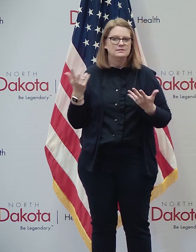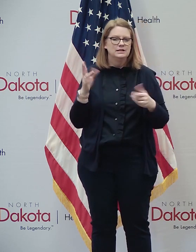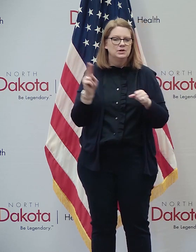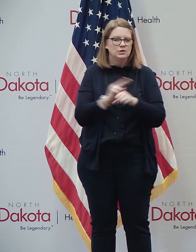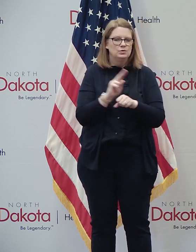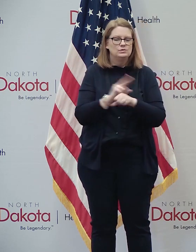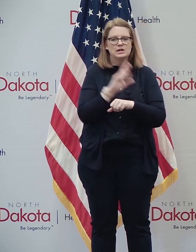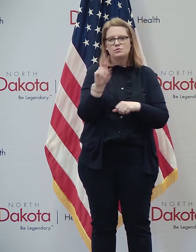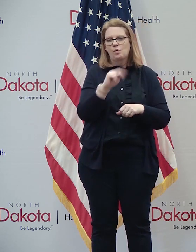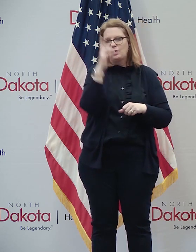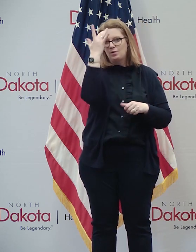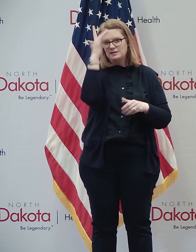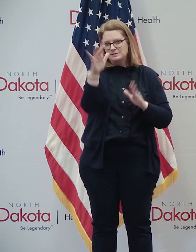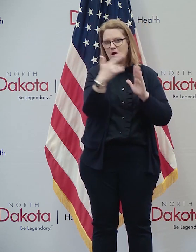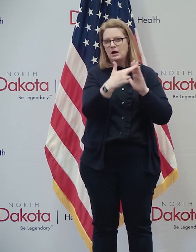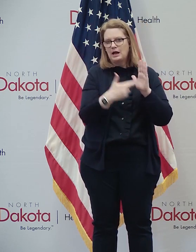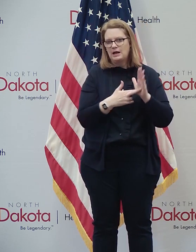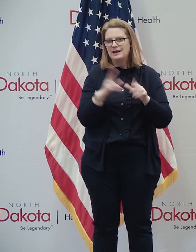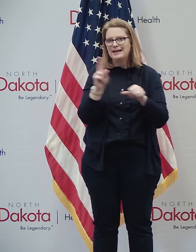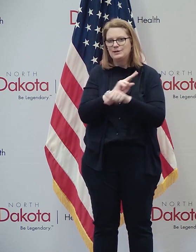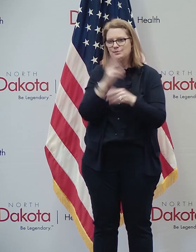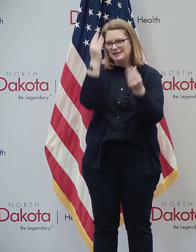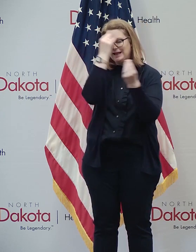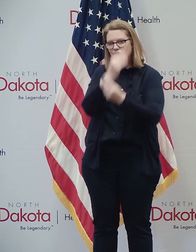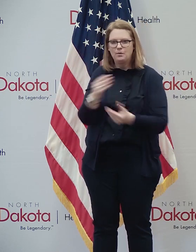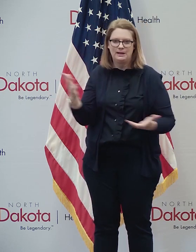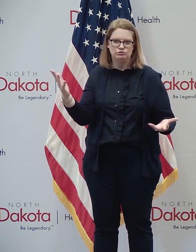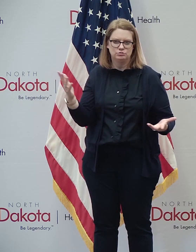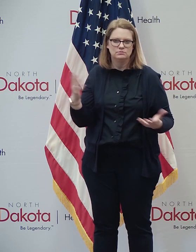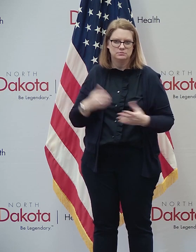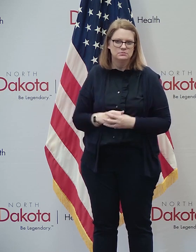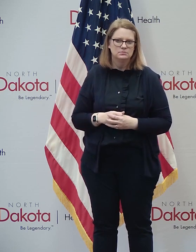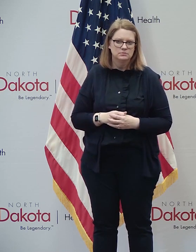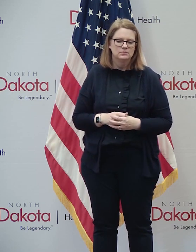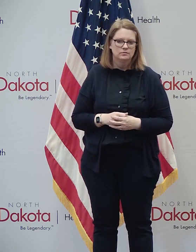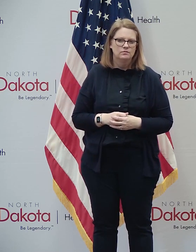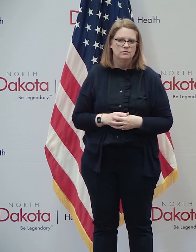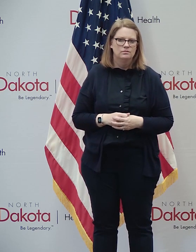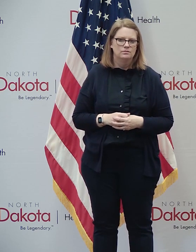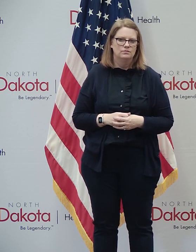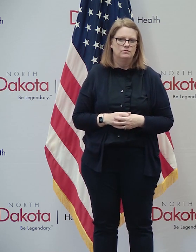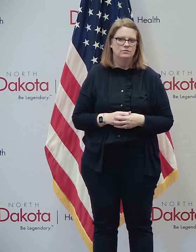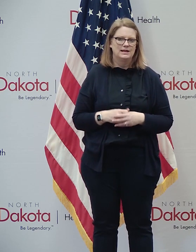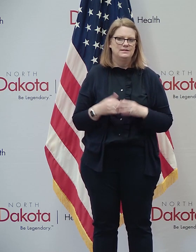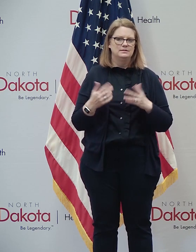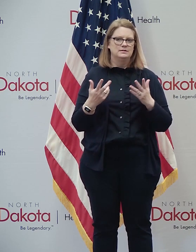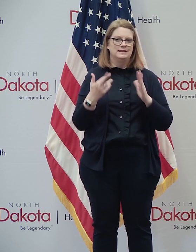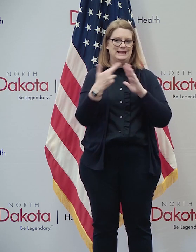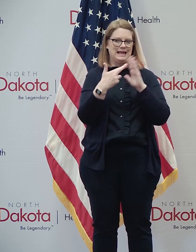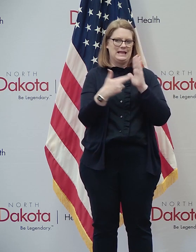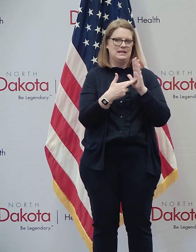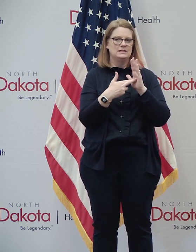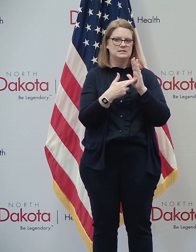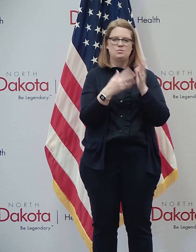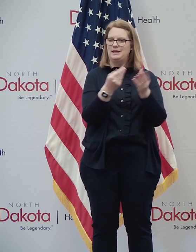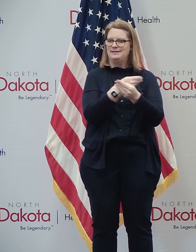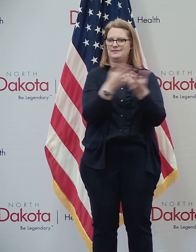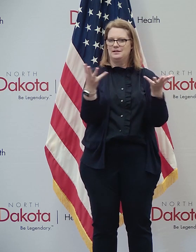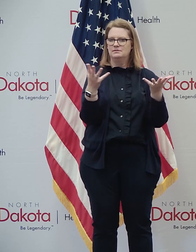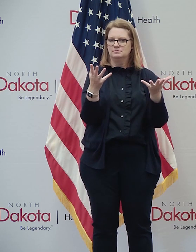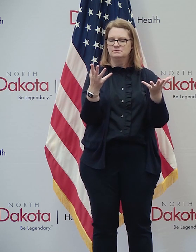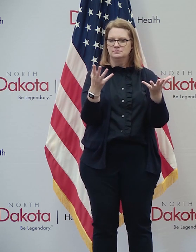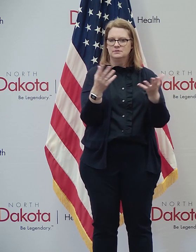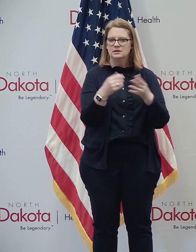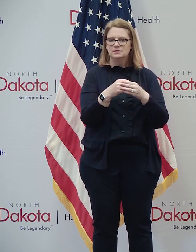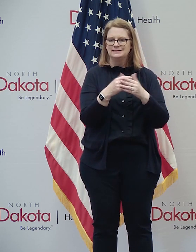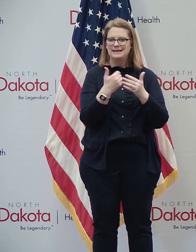North Dakota SMART guidelines, use all the information that was in the in the guidelines that were issued last week to help guide